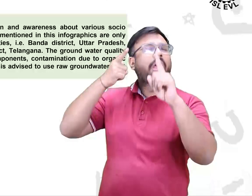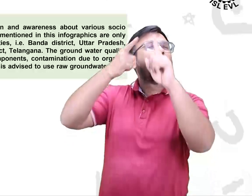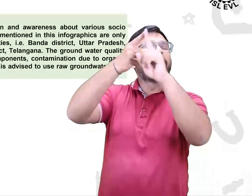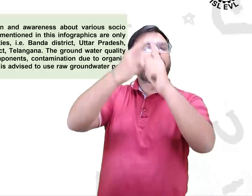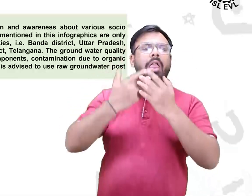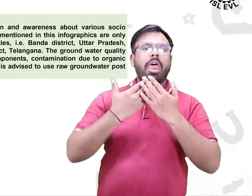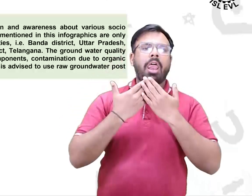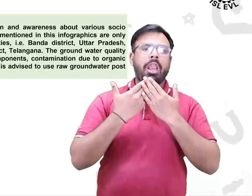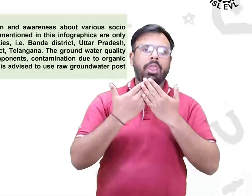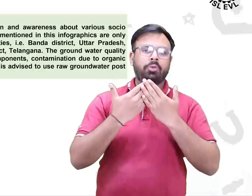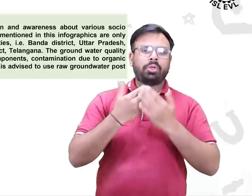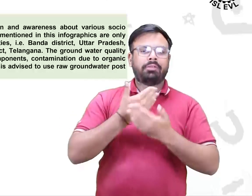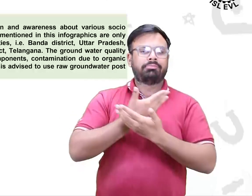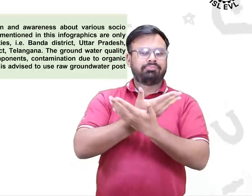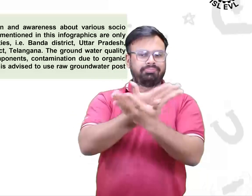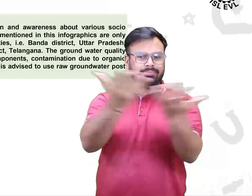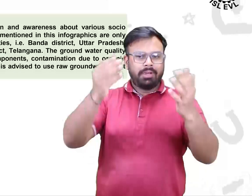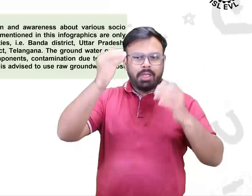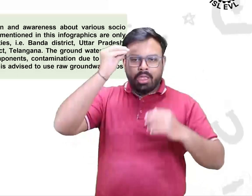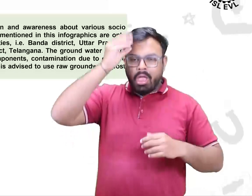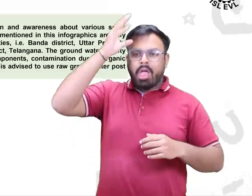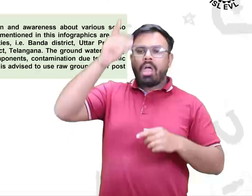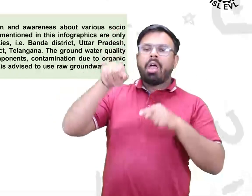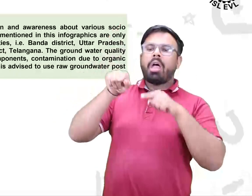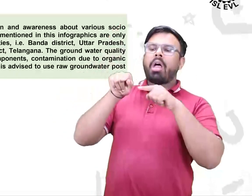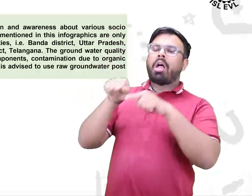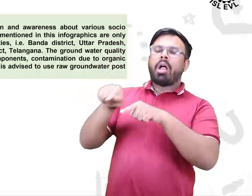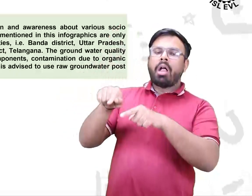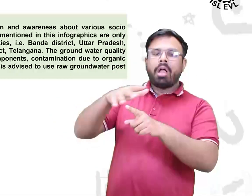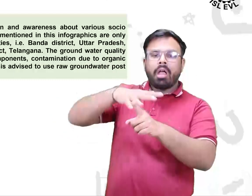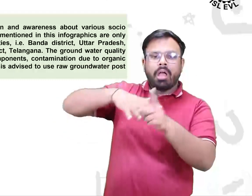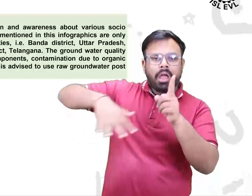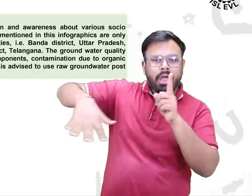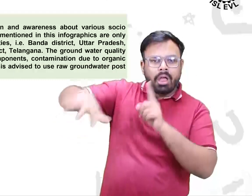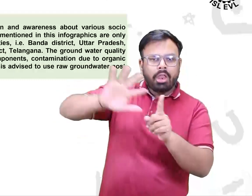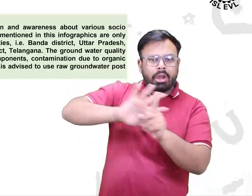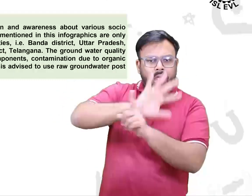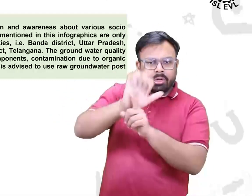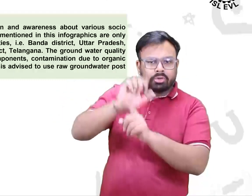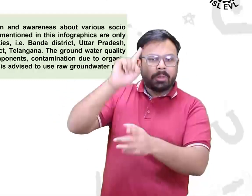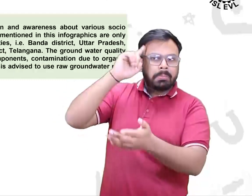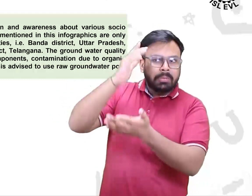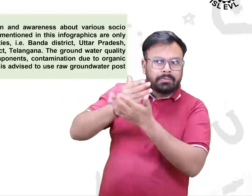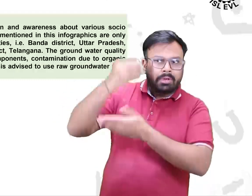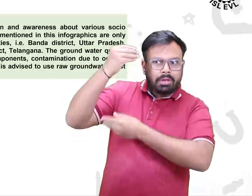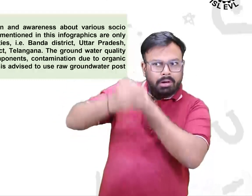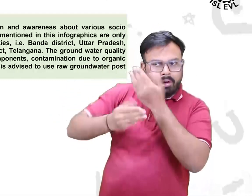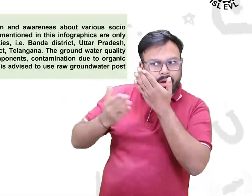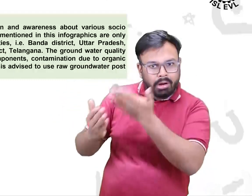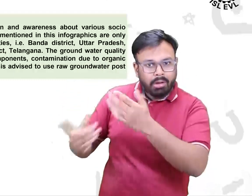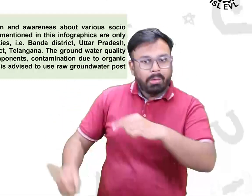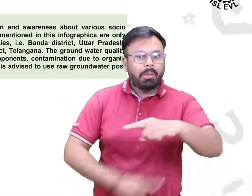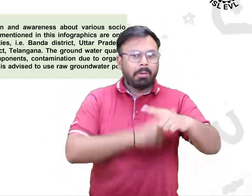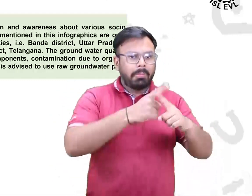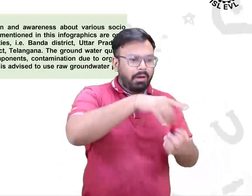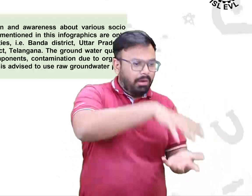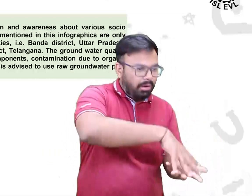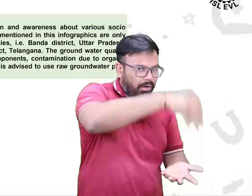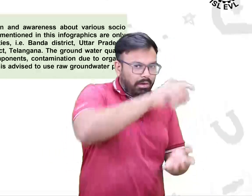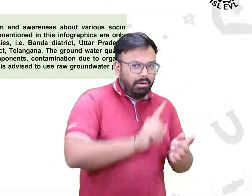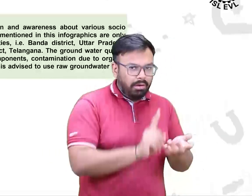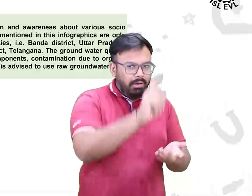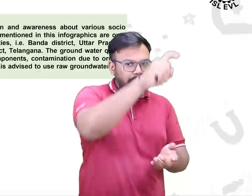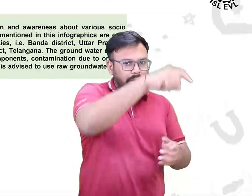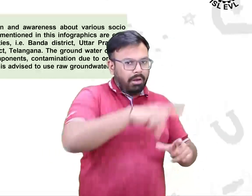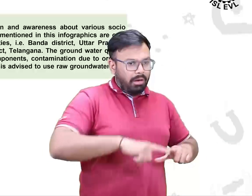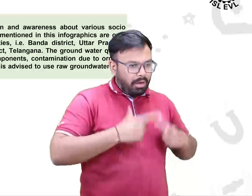and awareness about various socio-cultural beliefs about termite mounds. The facts mentioned